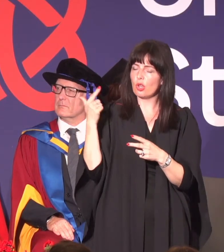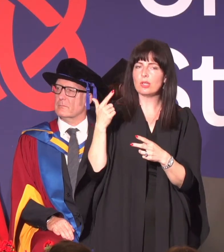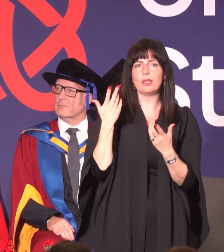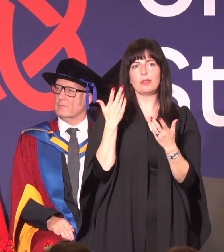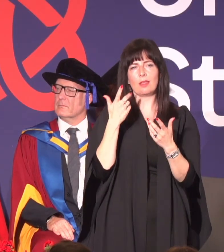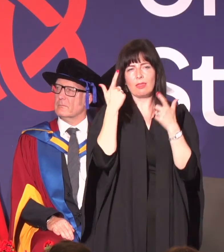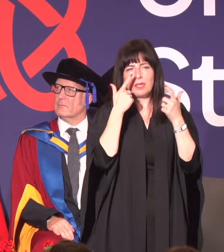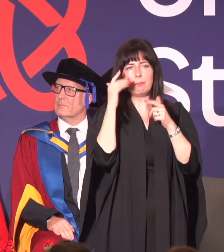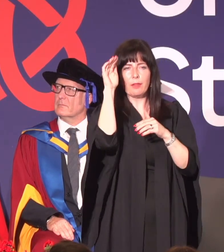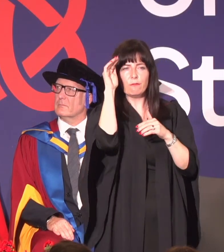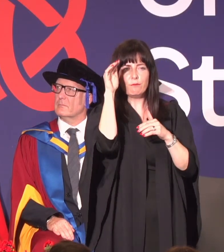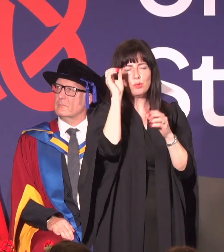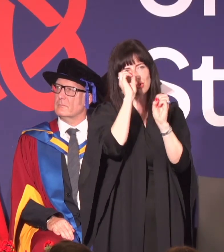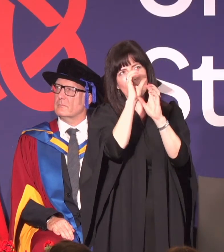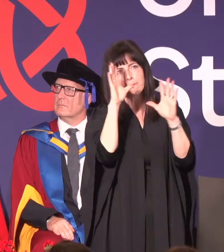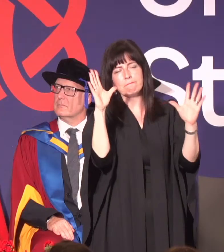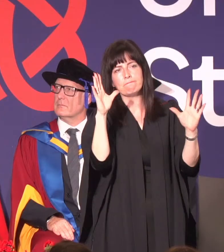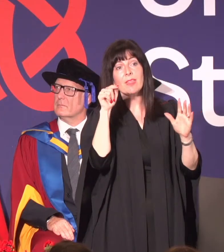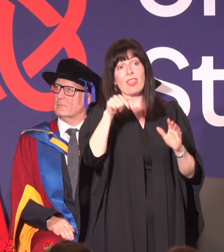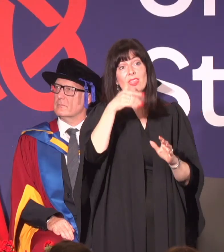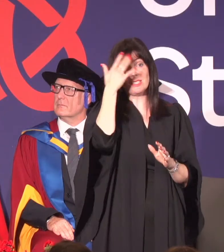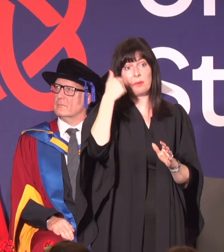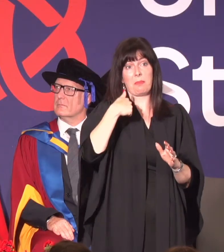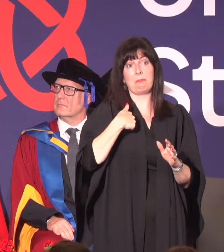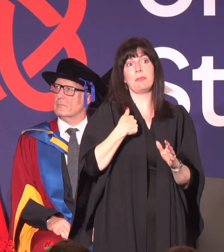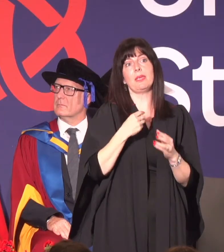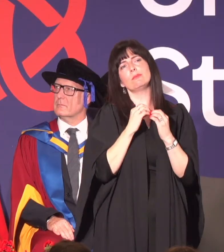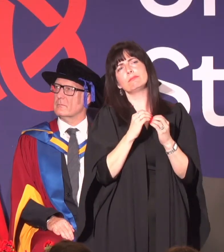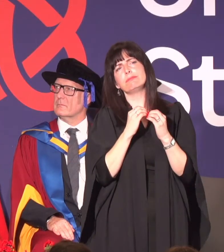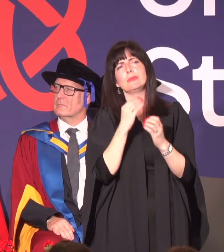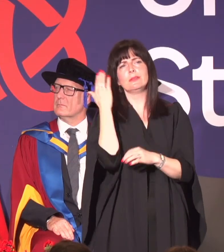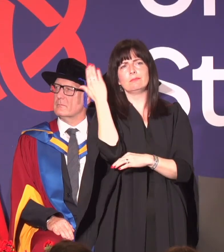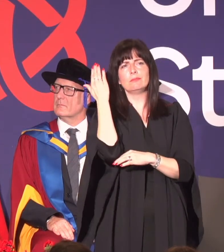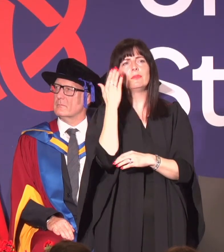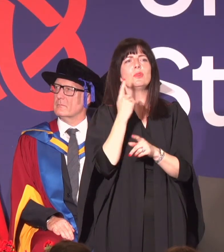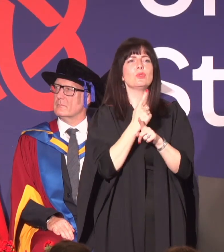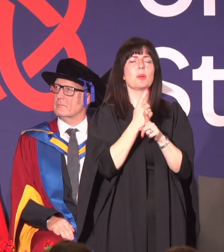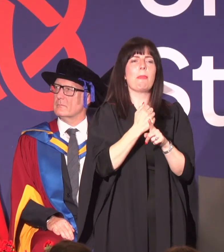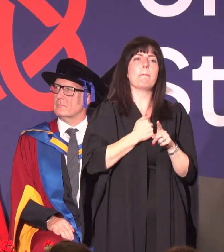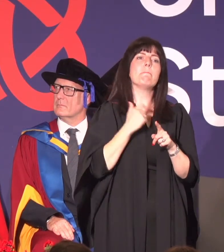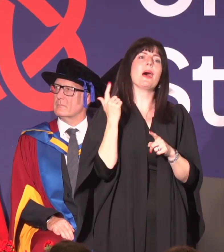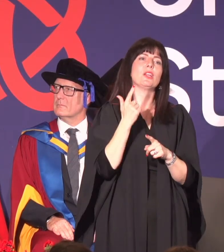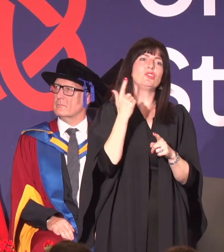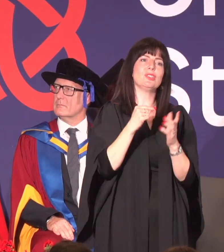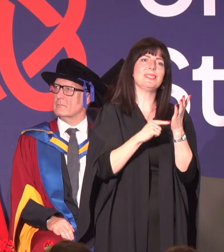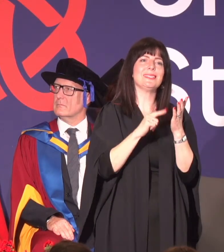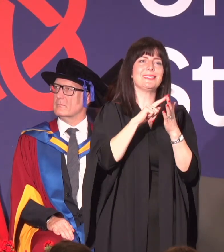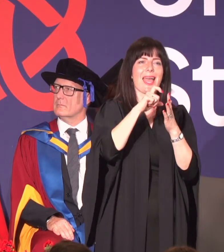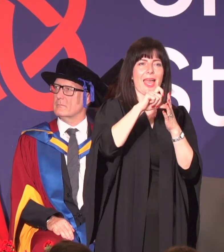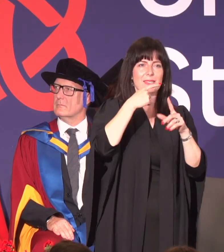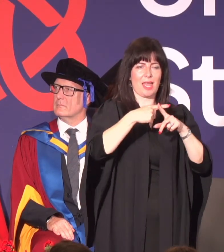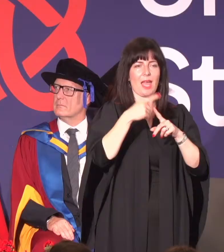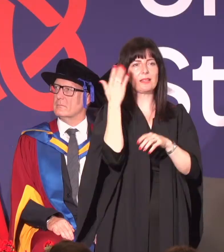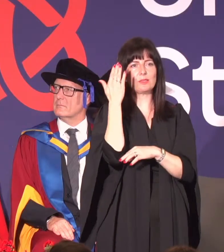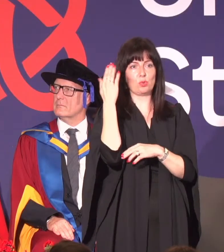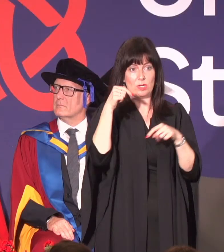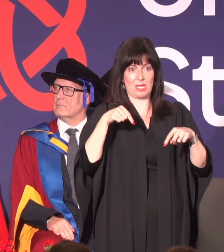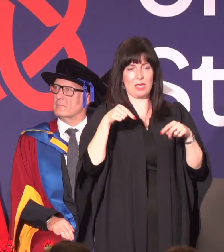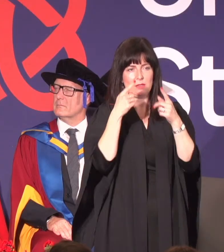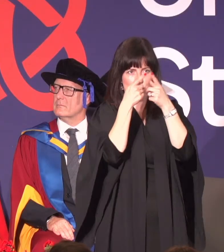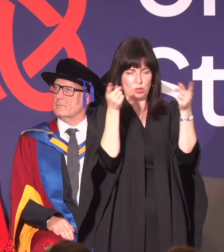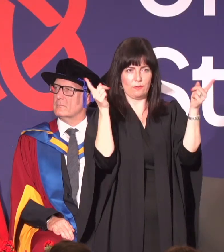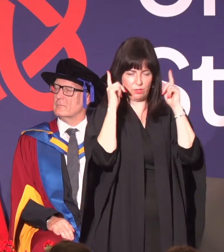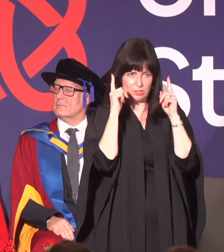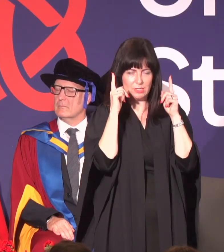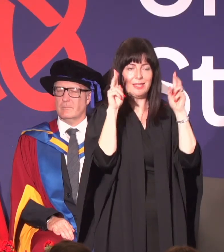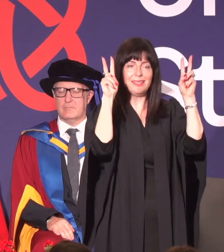come. This summer, I had the privilege of sharing my own journey in a TEDx talk at our university.